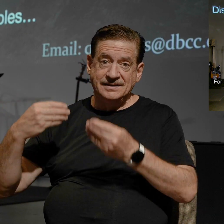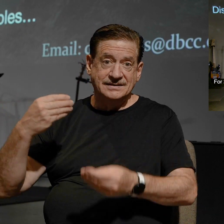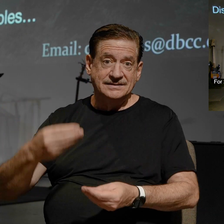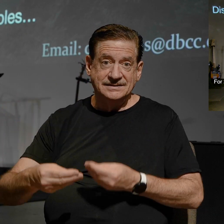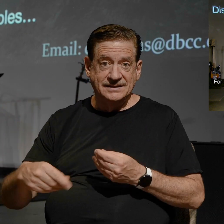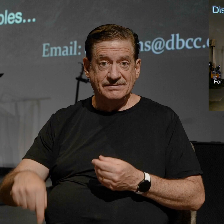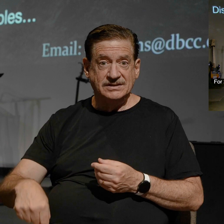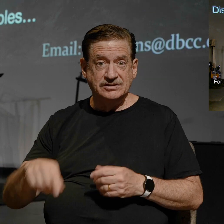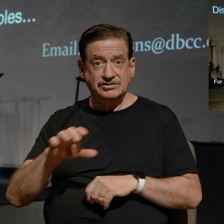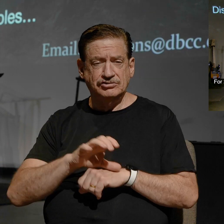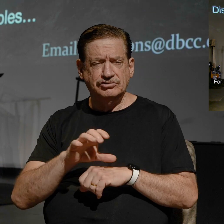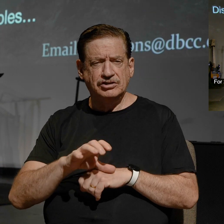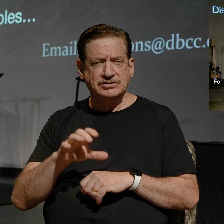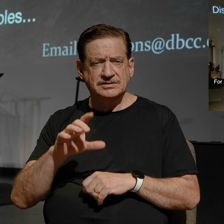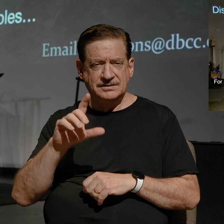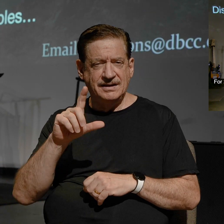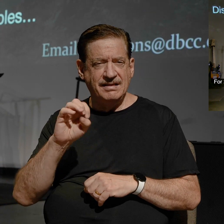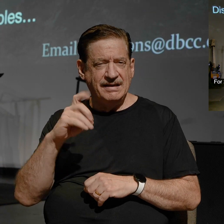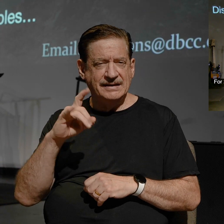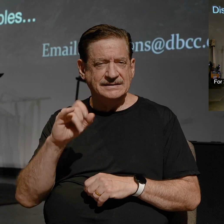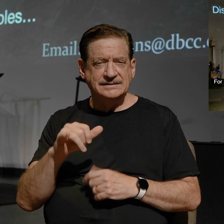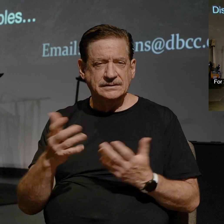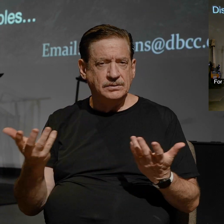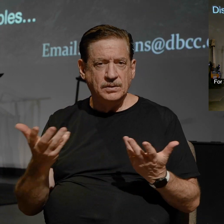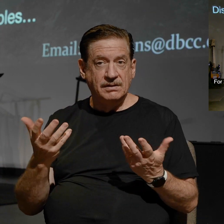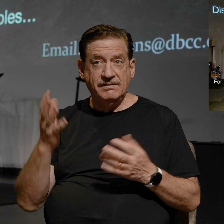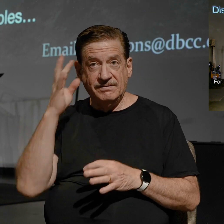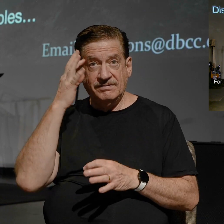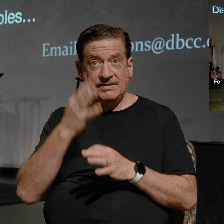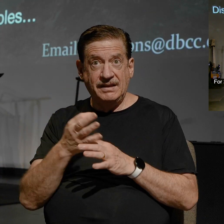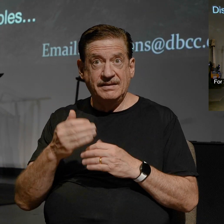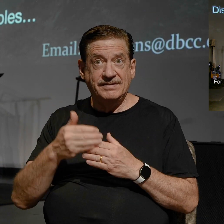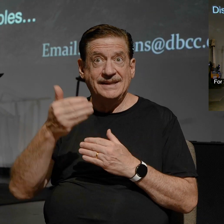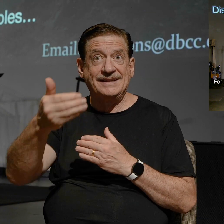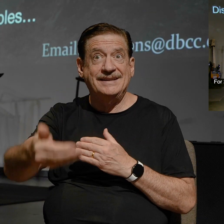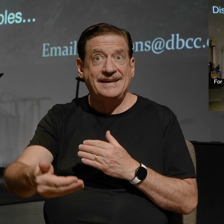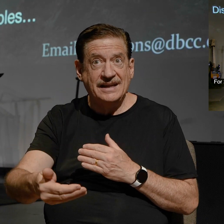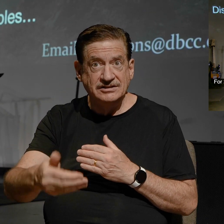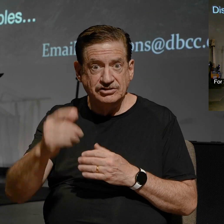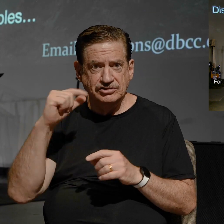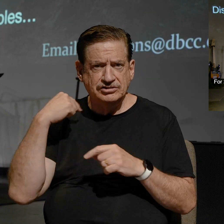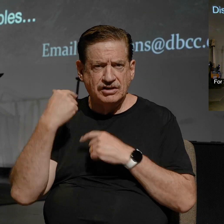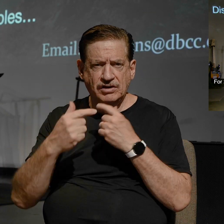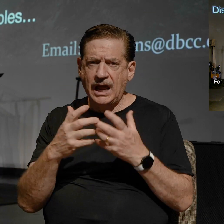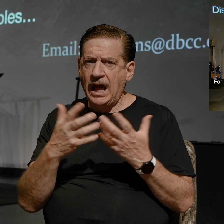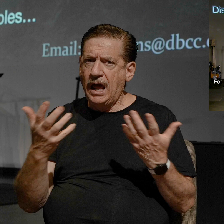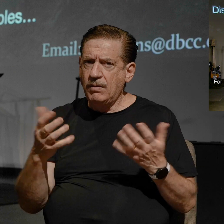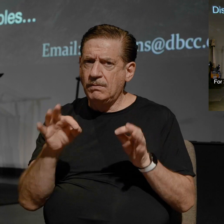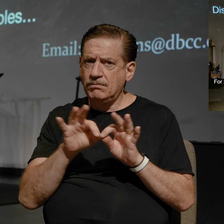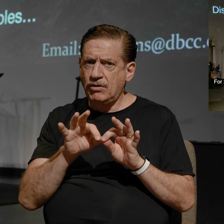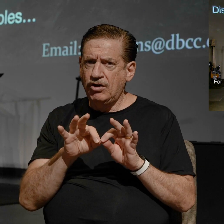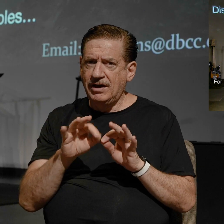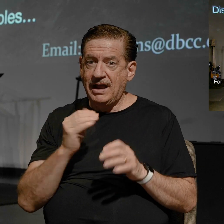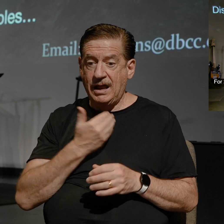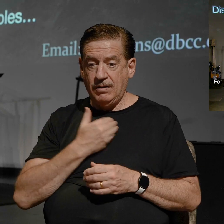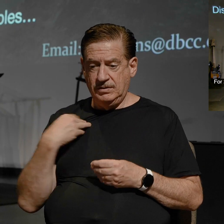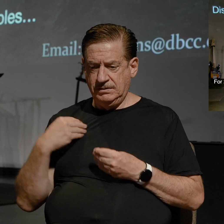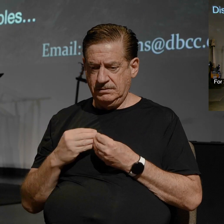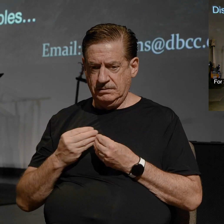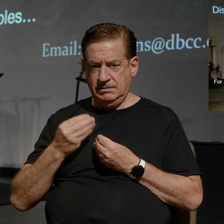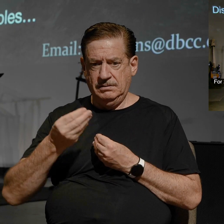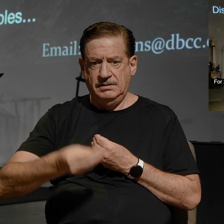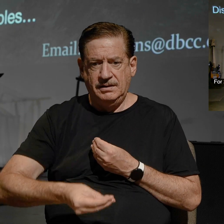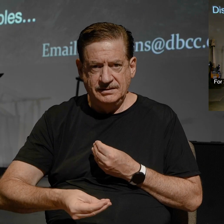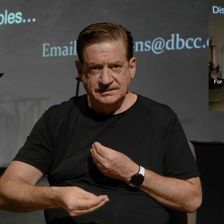again, what does the faith of the next generation mean to us? How important is a legacy for